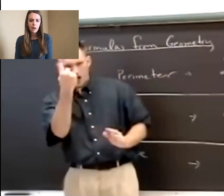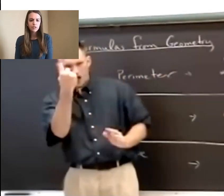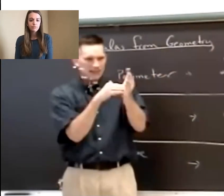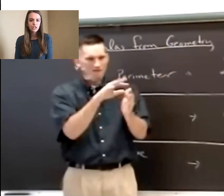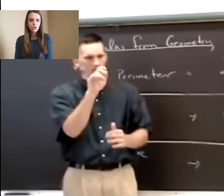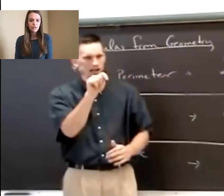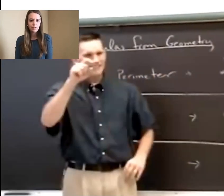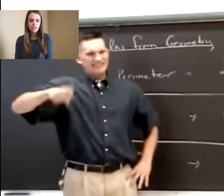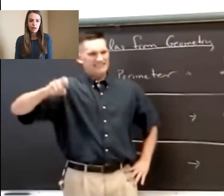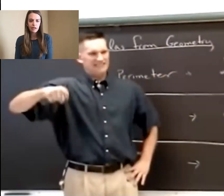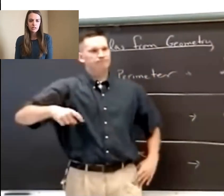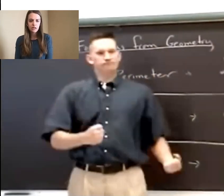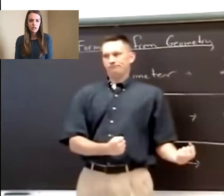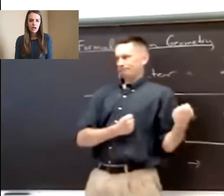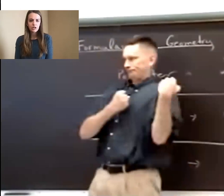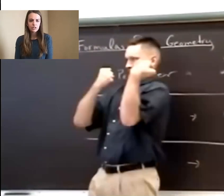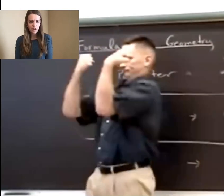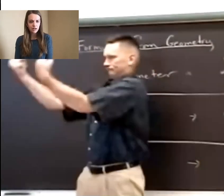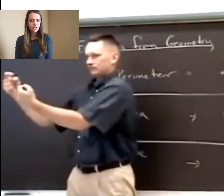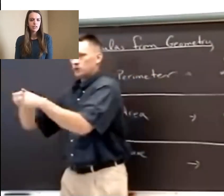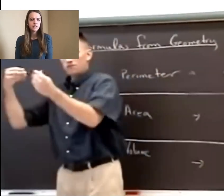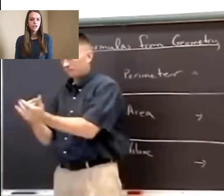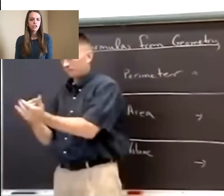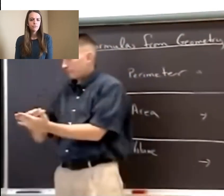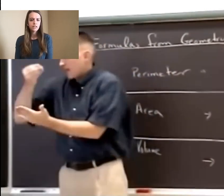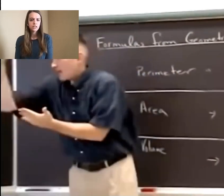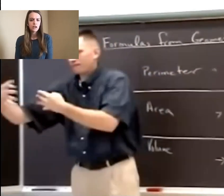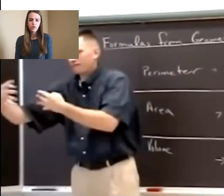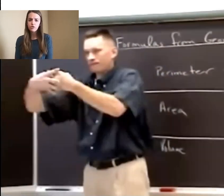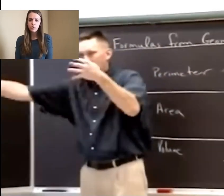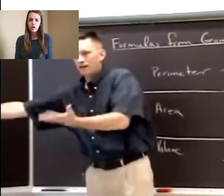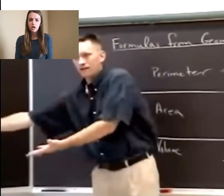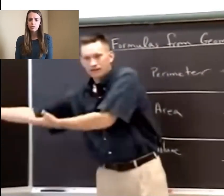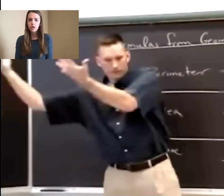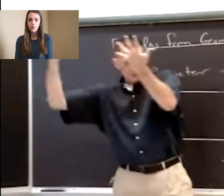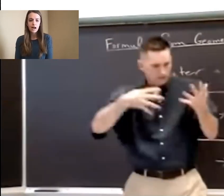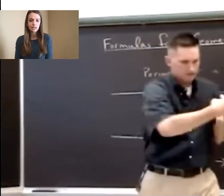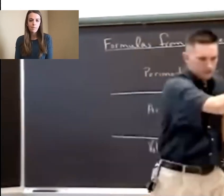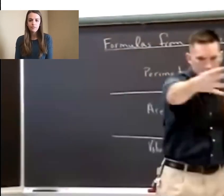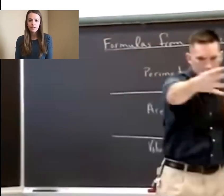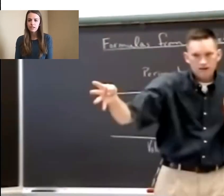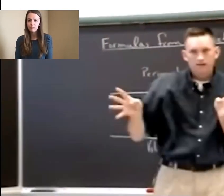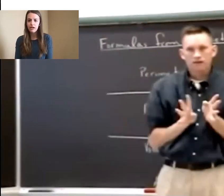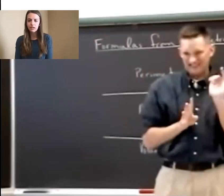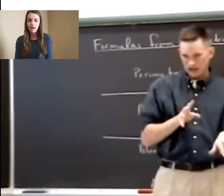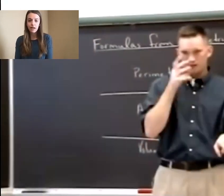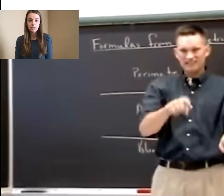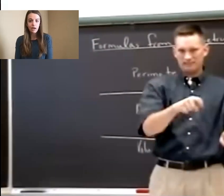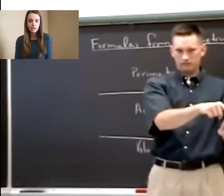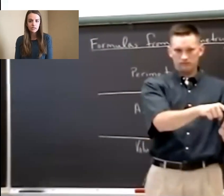much fencing you need for that space. And you decide, I need this much fencing, and you go to the store and you're able to know exactly how much fencing to buy to cover that space.